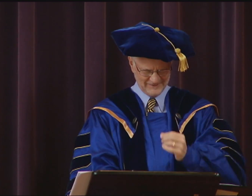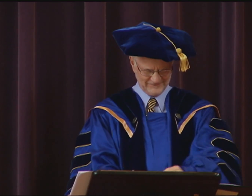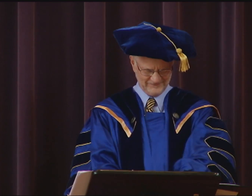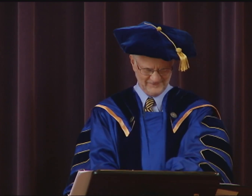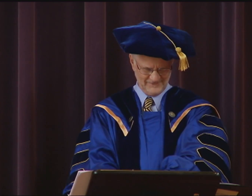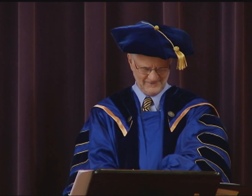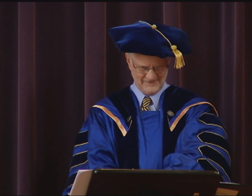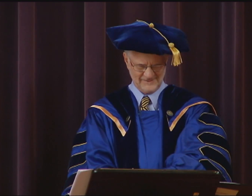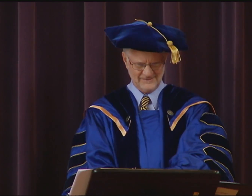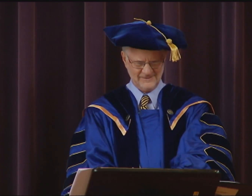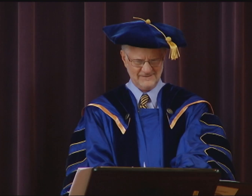50-year reunion.